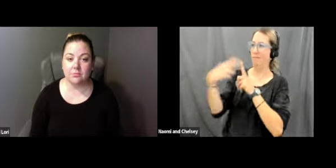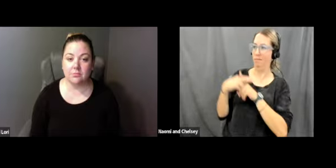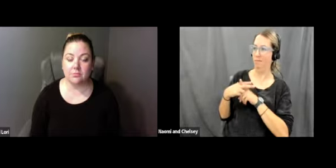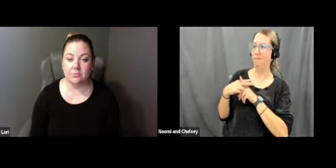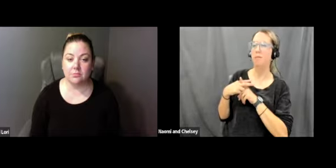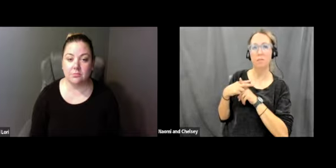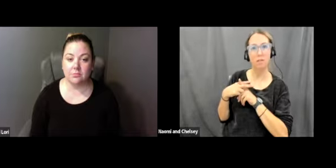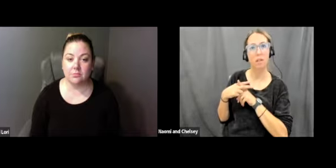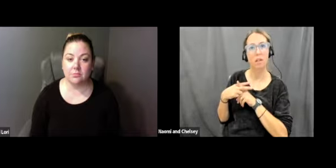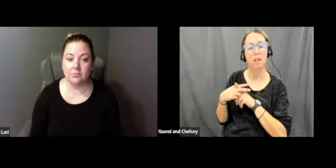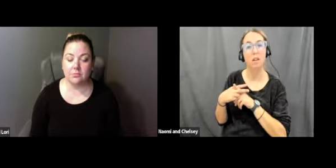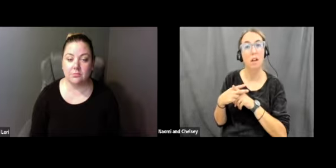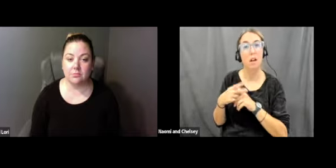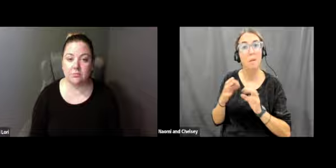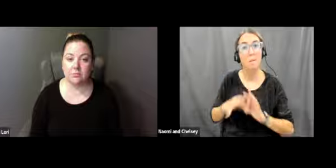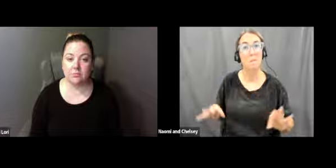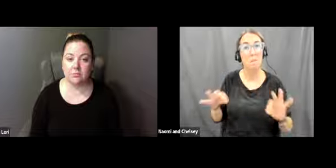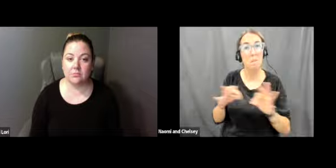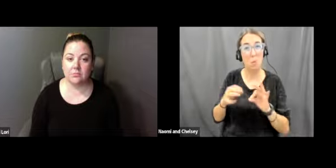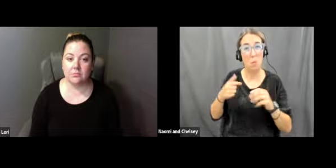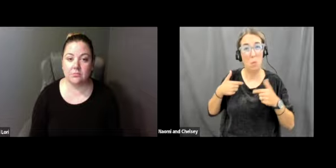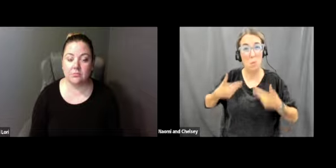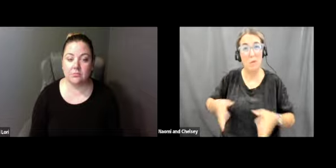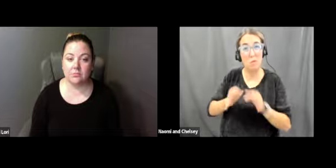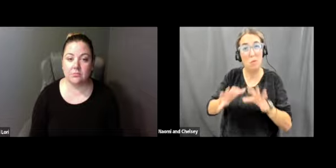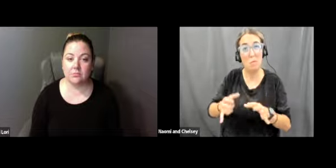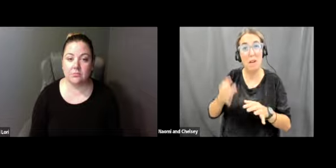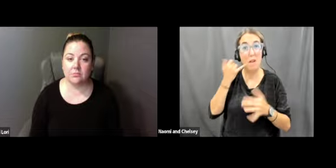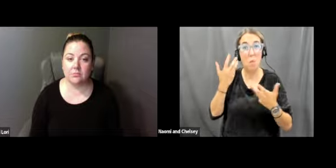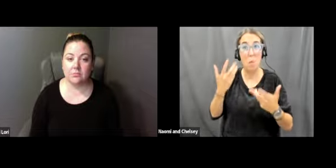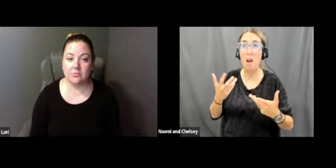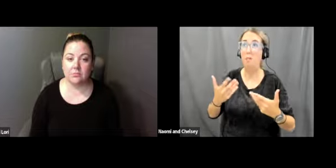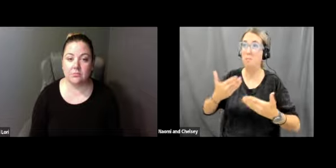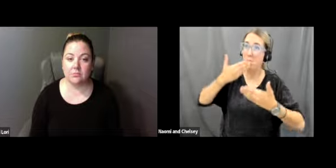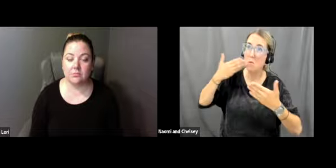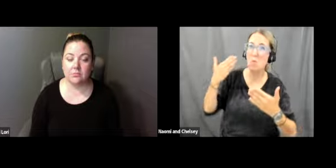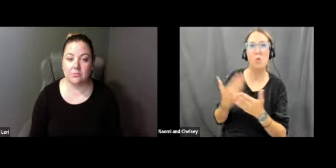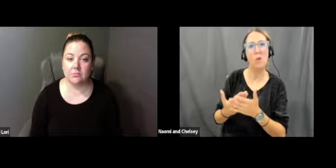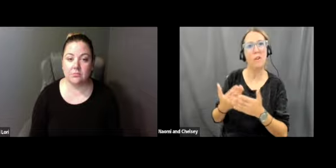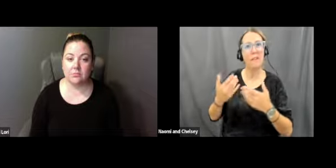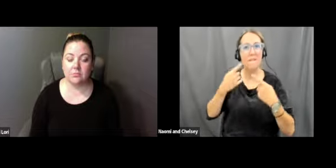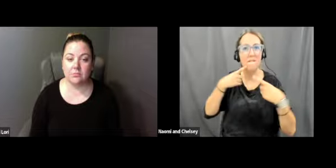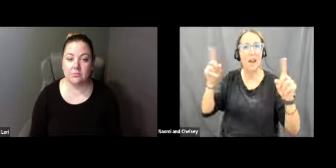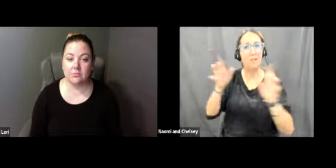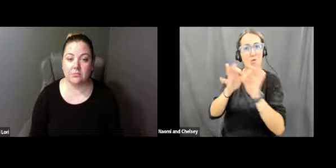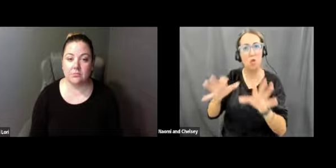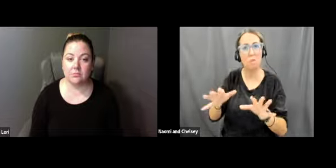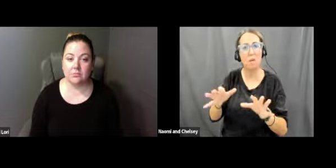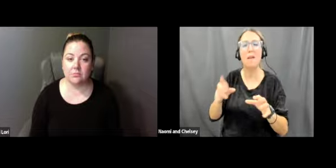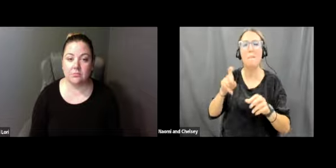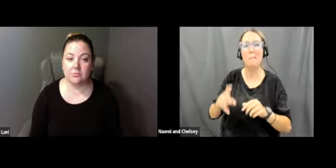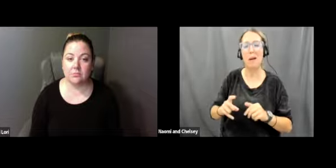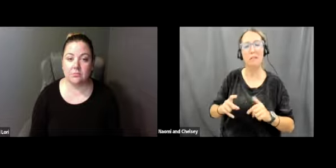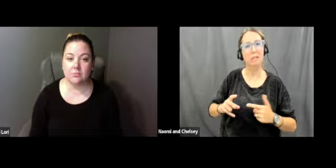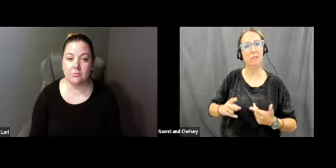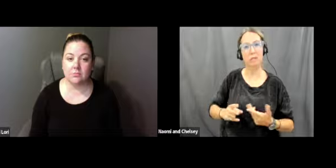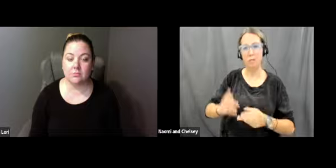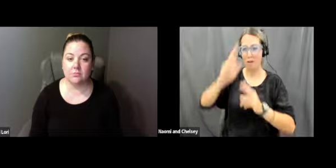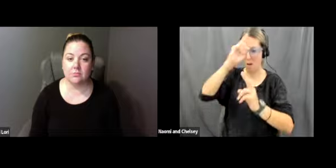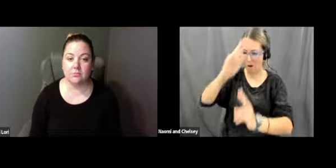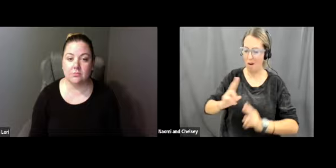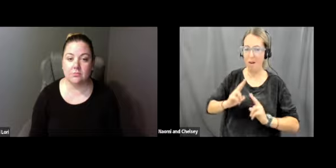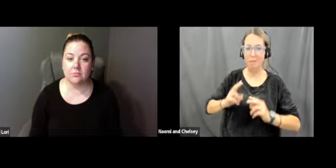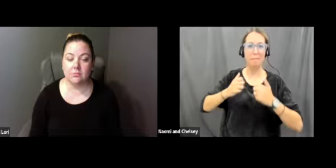human beings in order to be able to be effective interpreters. This is Lori. Chelsey, you'd mentioned it here, and it came up